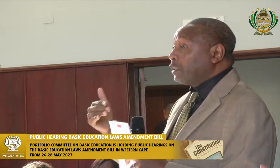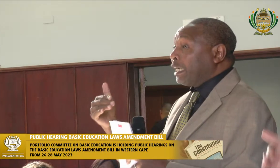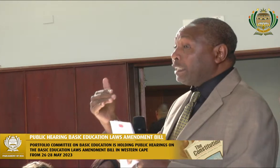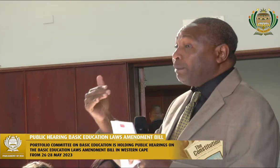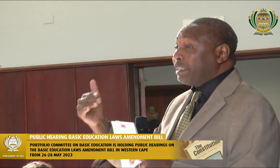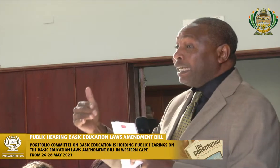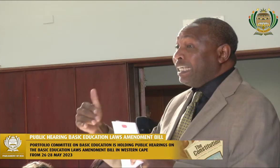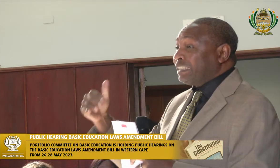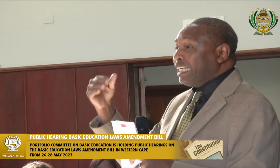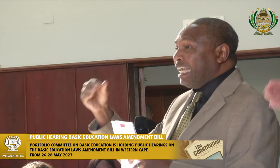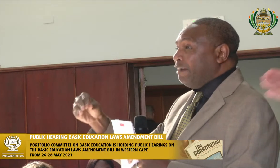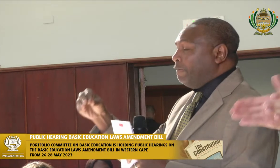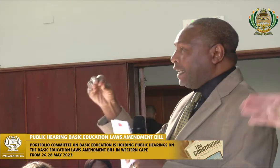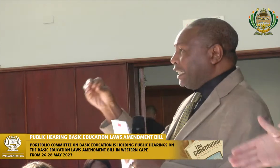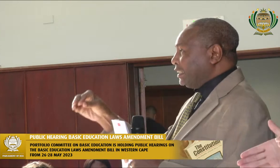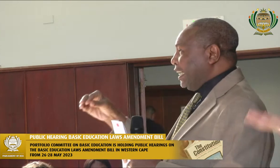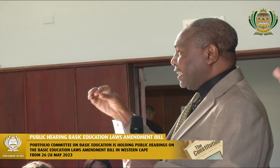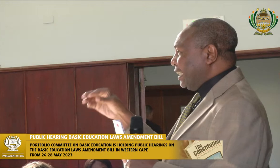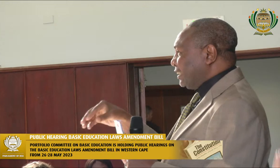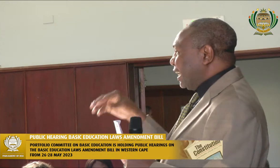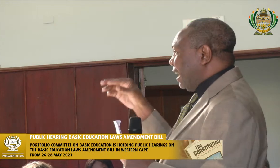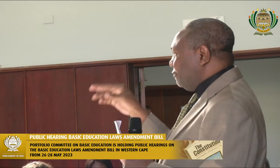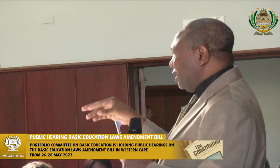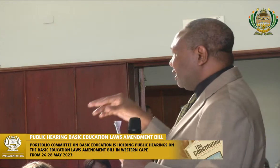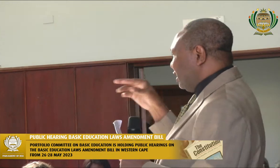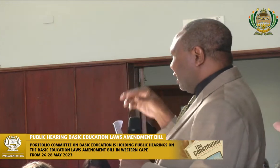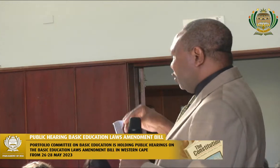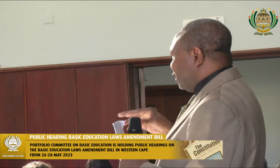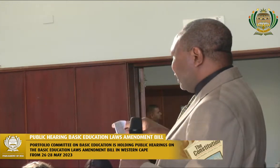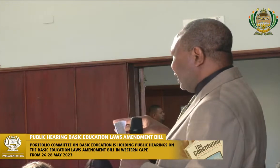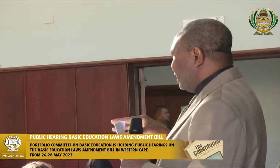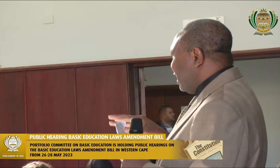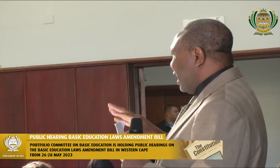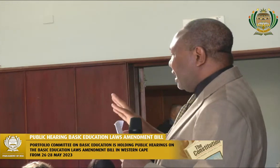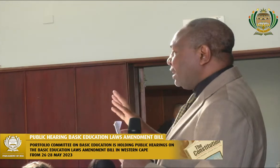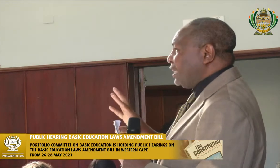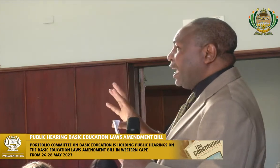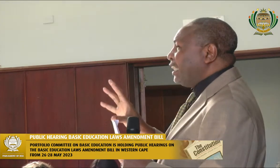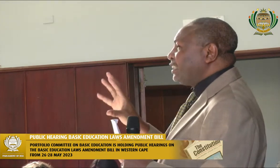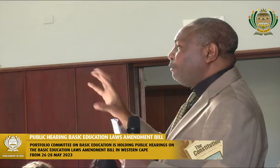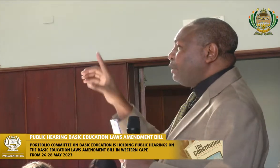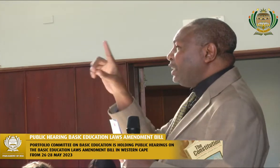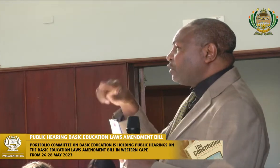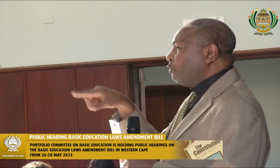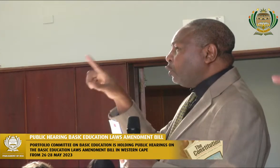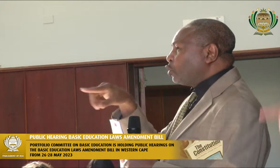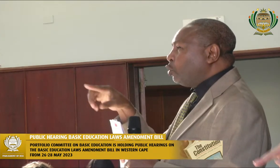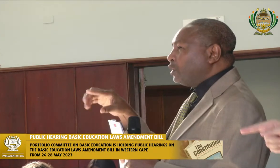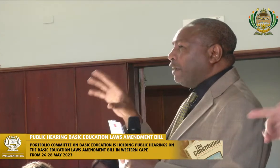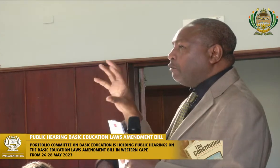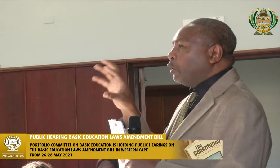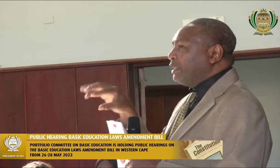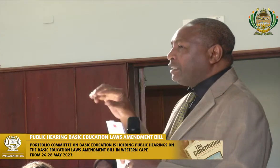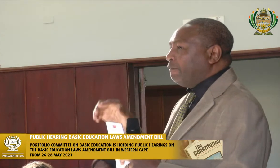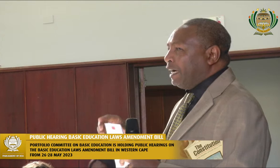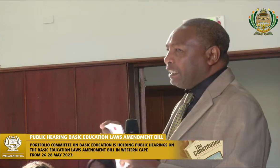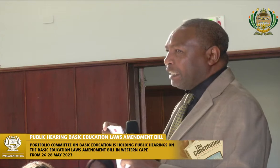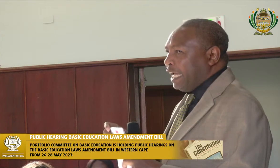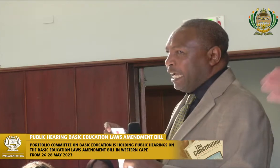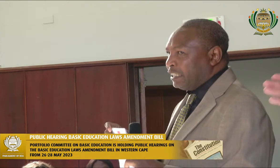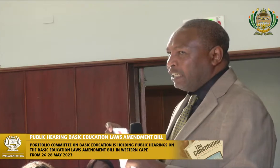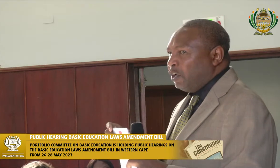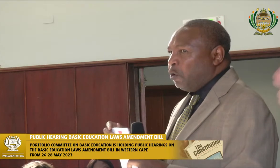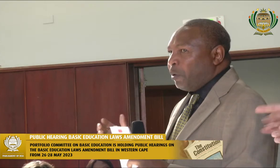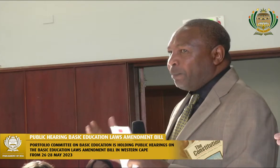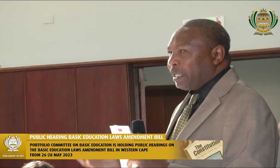more schools that are specializing in various areas like aviation and all that. And the SGBs of those schools have not been defined